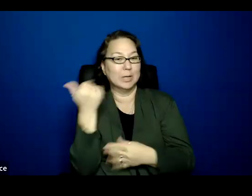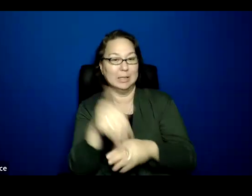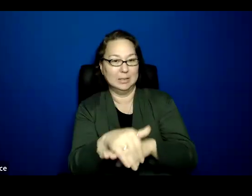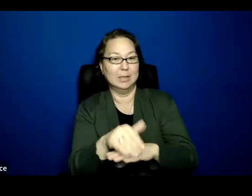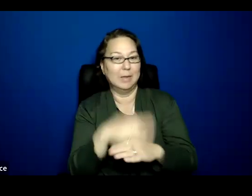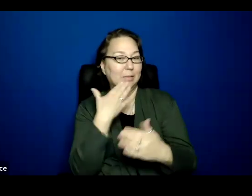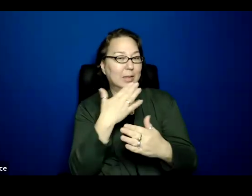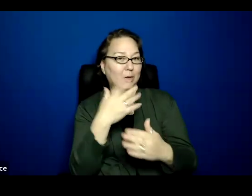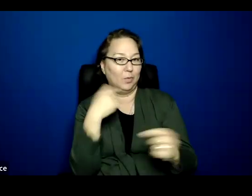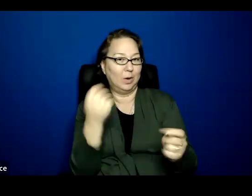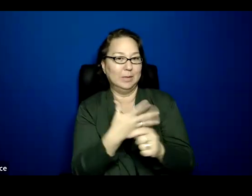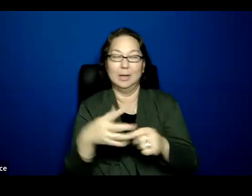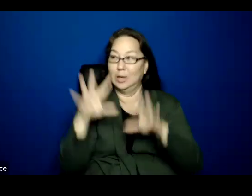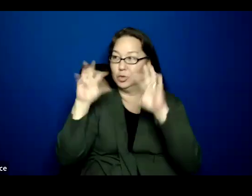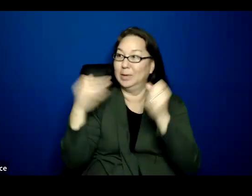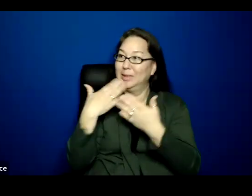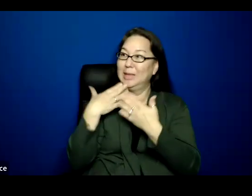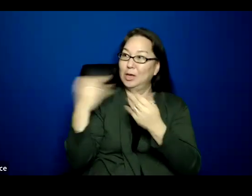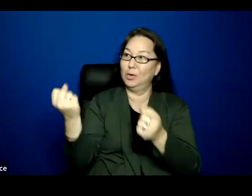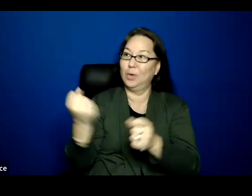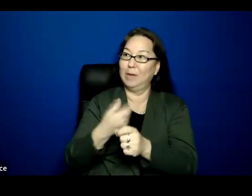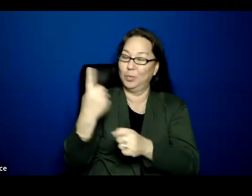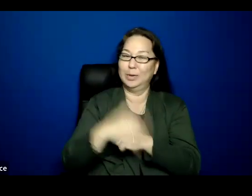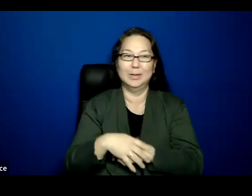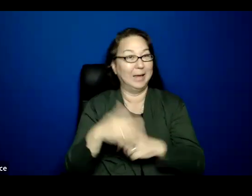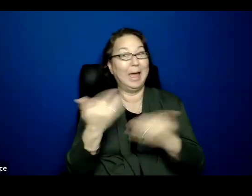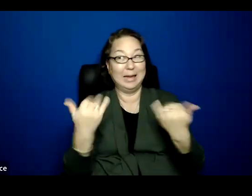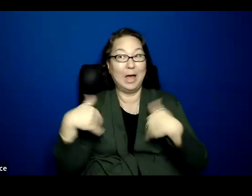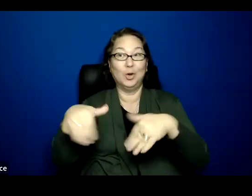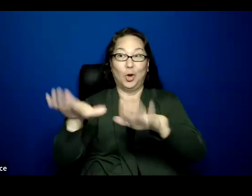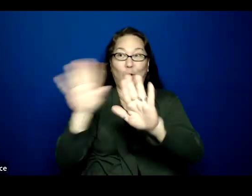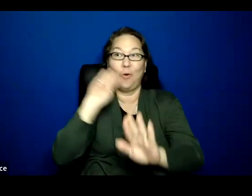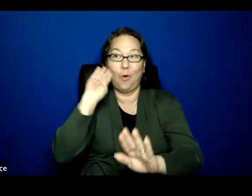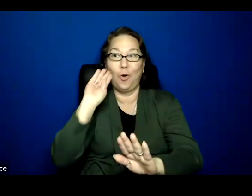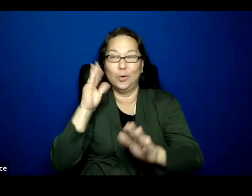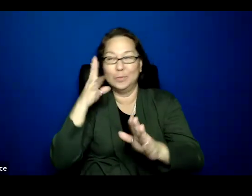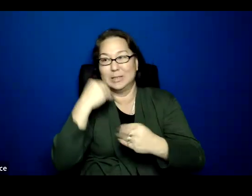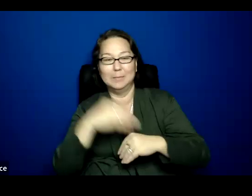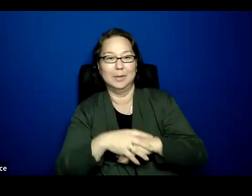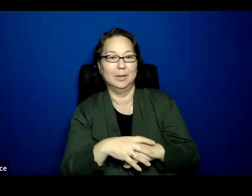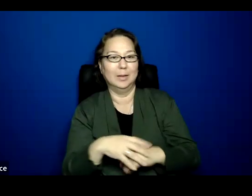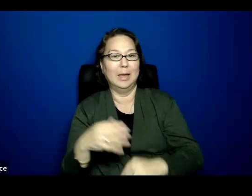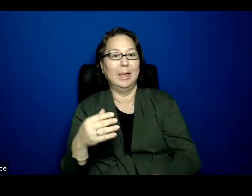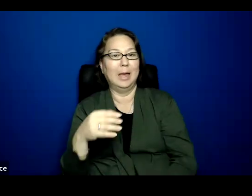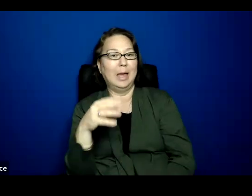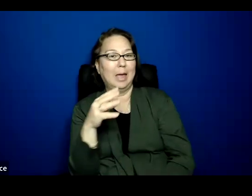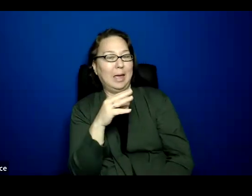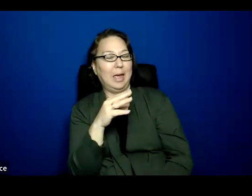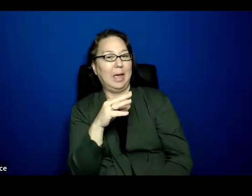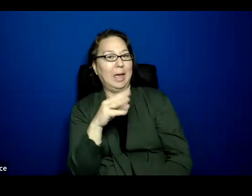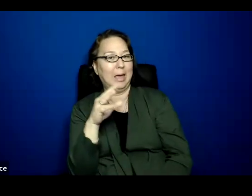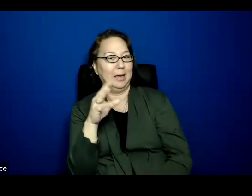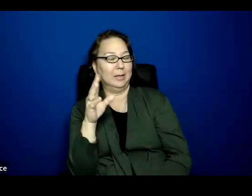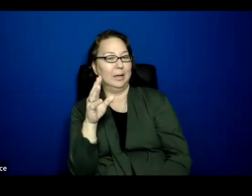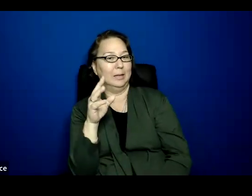everyone. thank you all. I can go home and sleep. We'll now return to public comment. Ms. Parvex? Thank